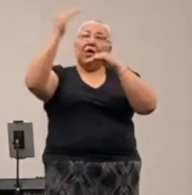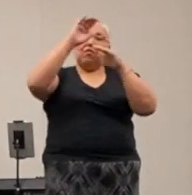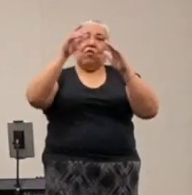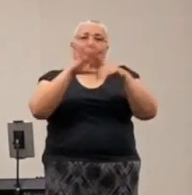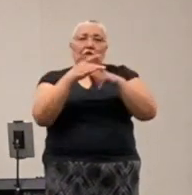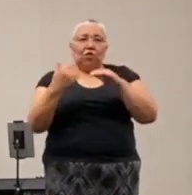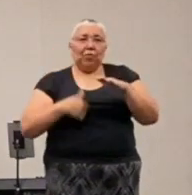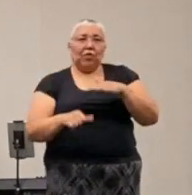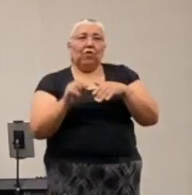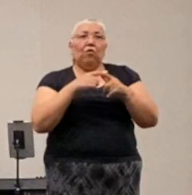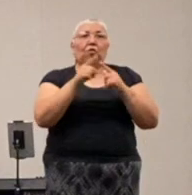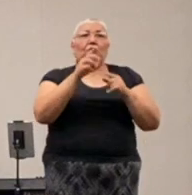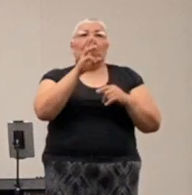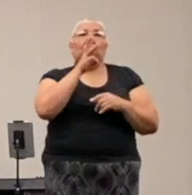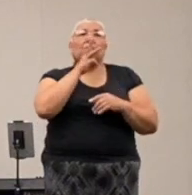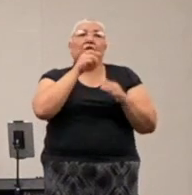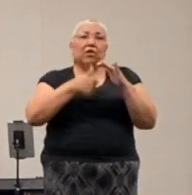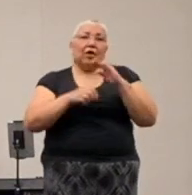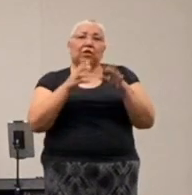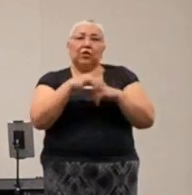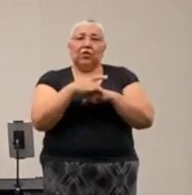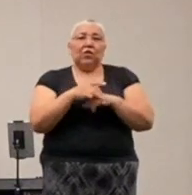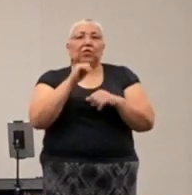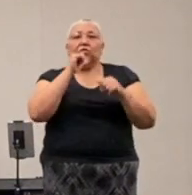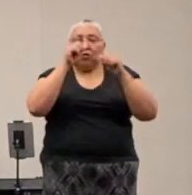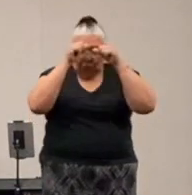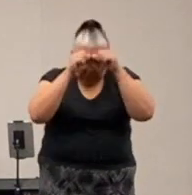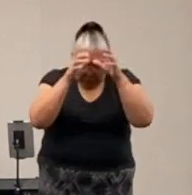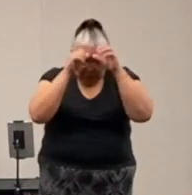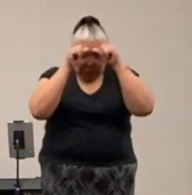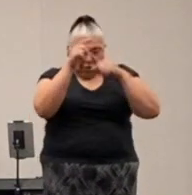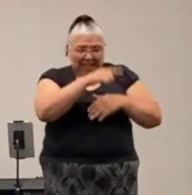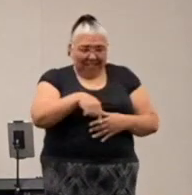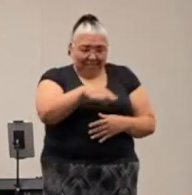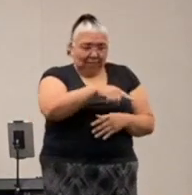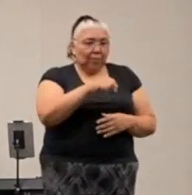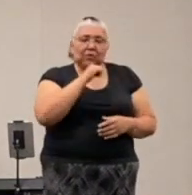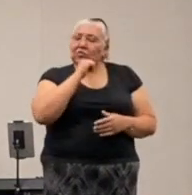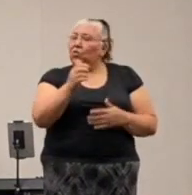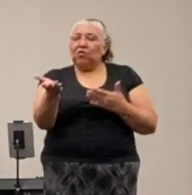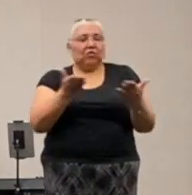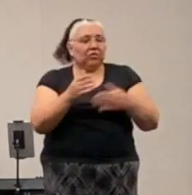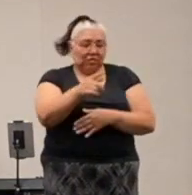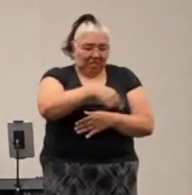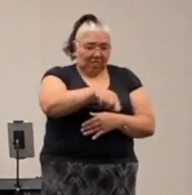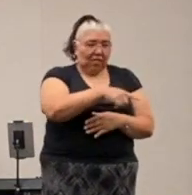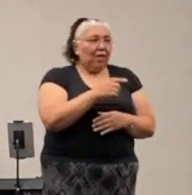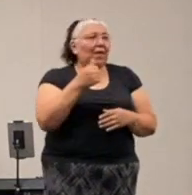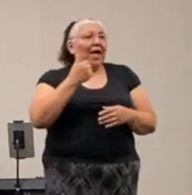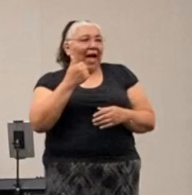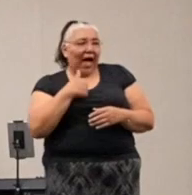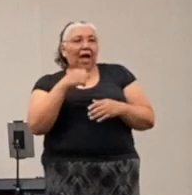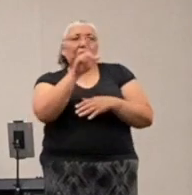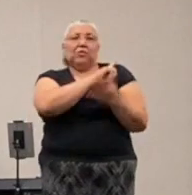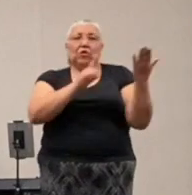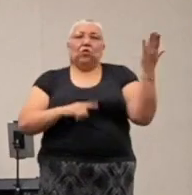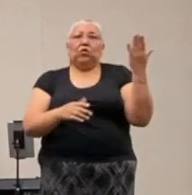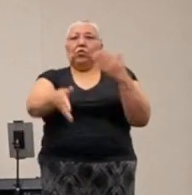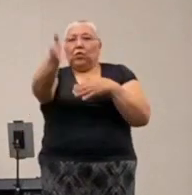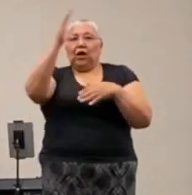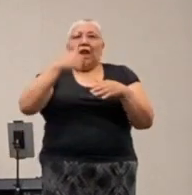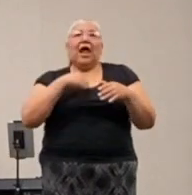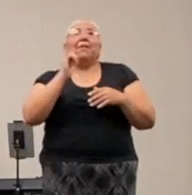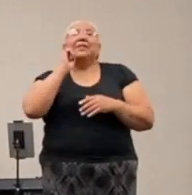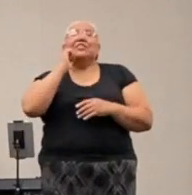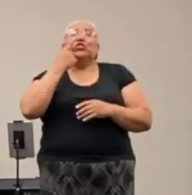or in the waters under the earth. Do not bow and worship to them, and do not serve them. For I, the Lord your God, am a